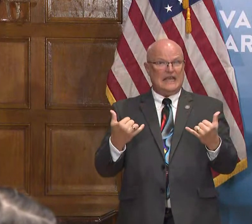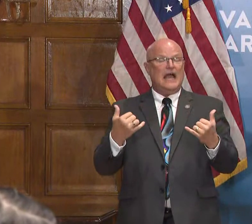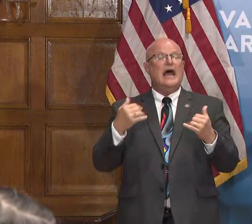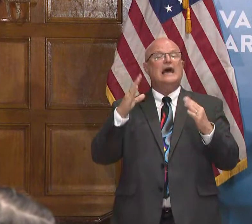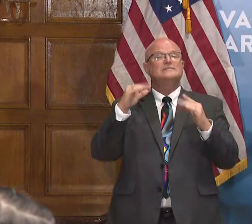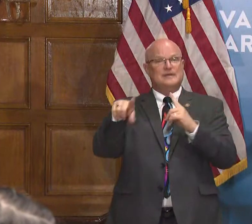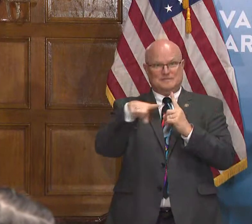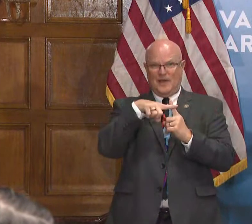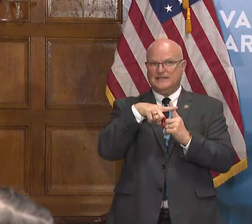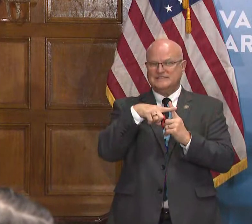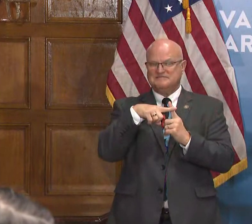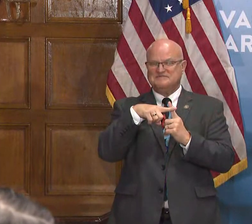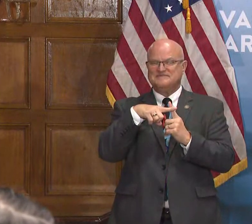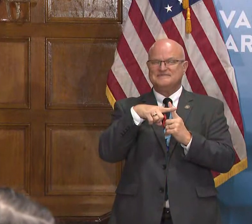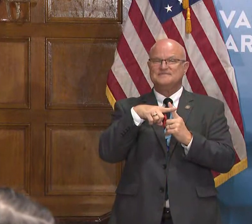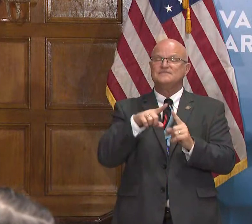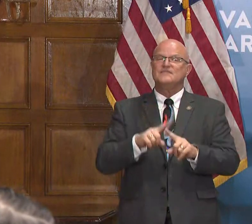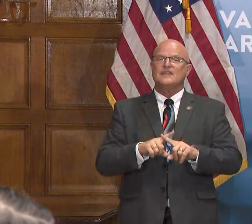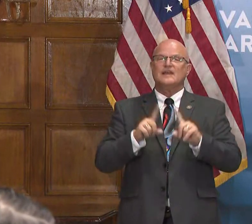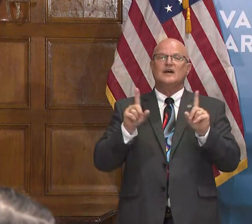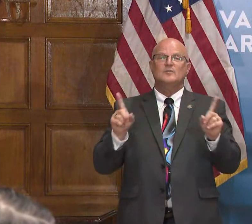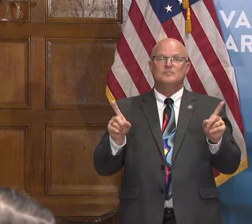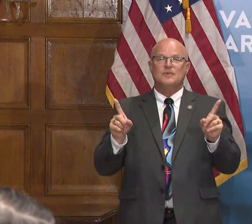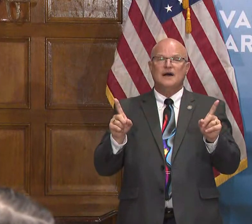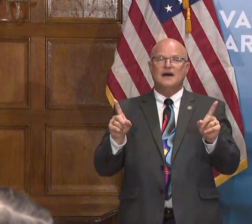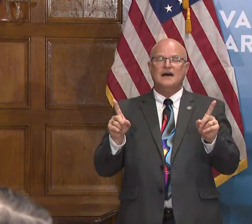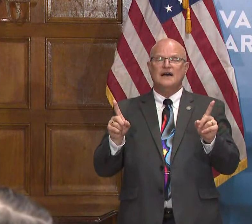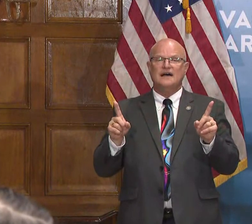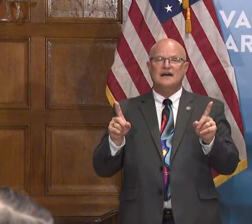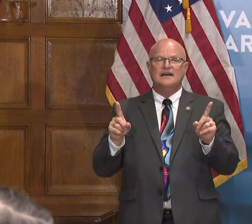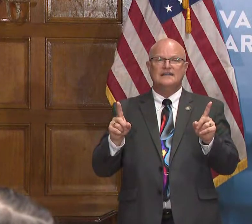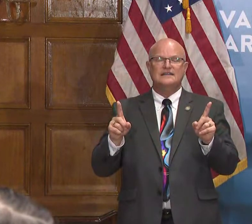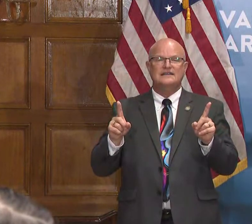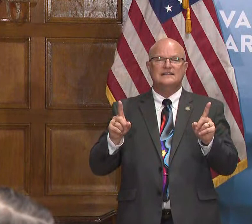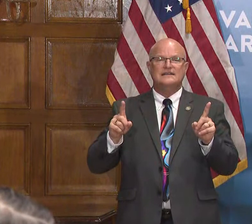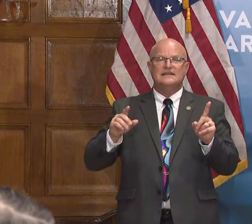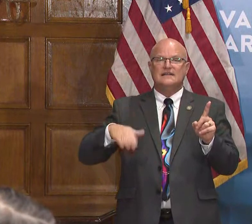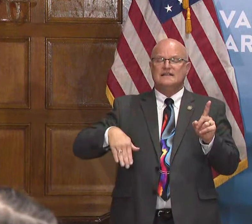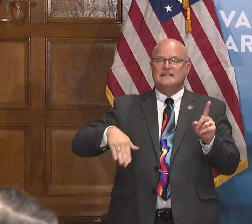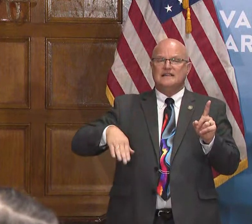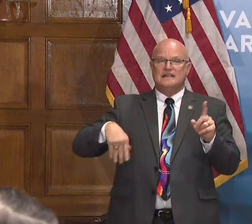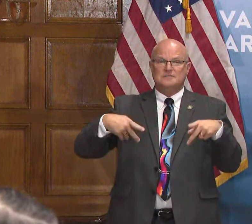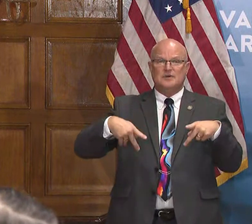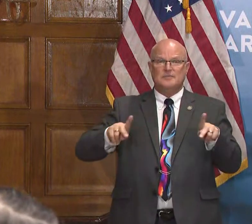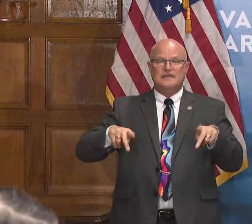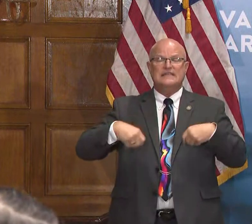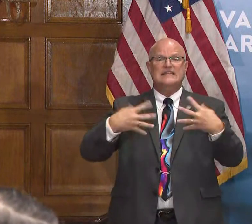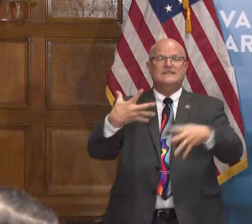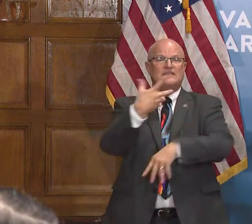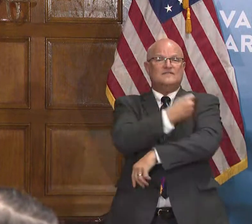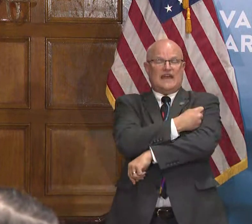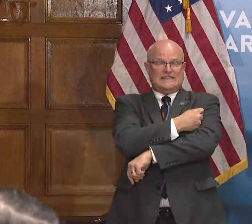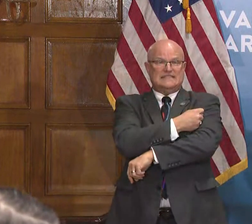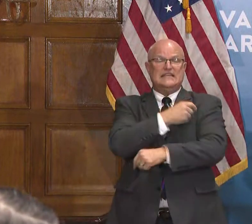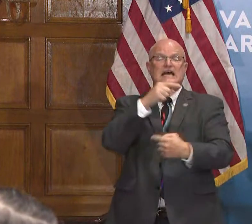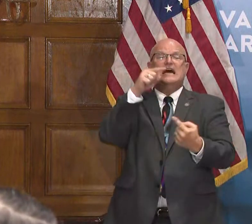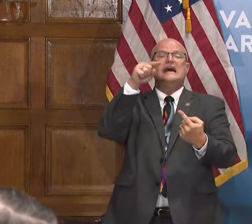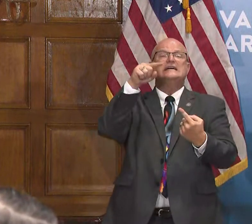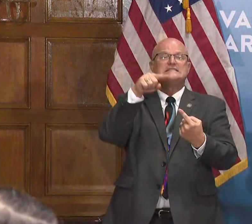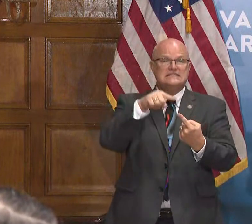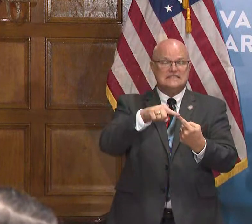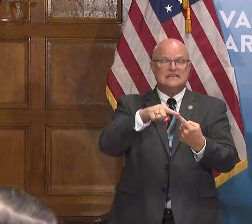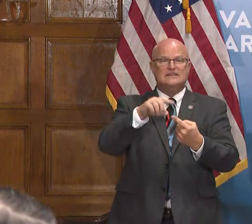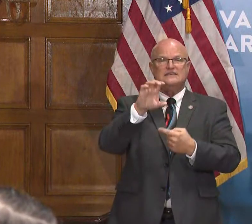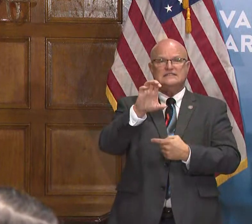expect to be positive. But it has not been permitted to give the vaccines out until